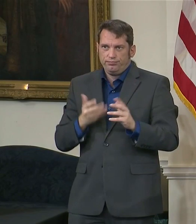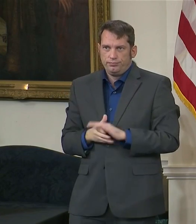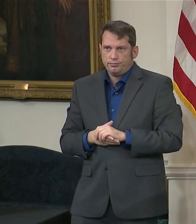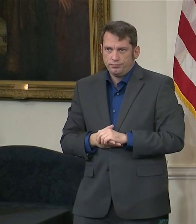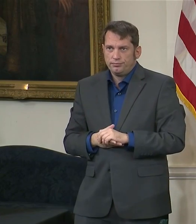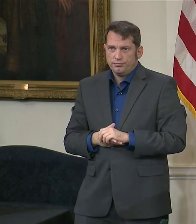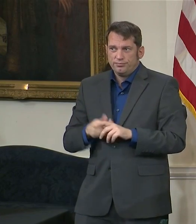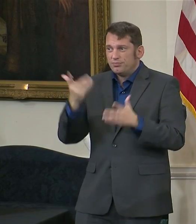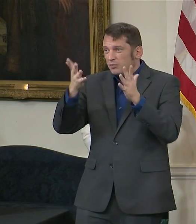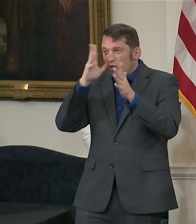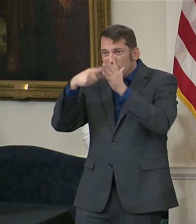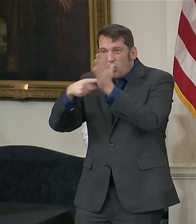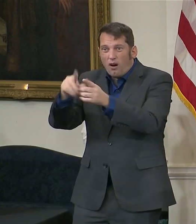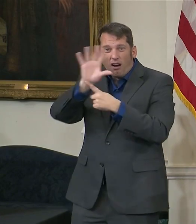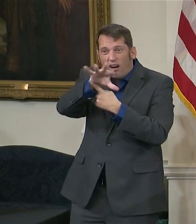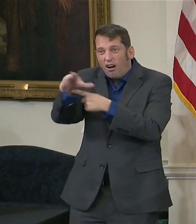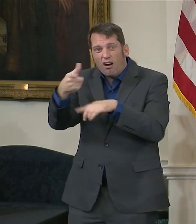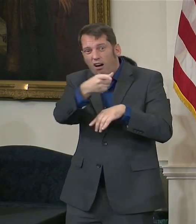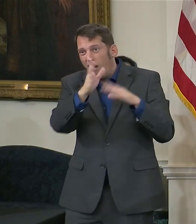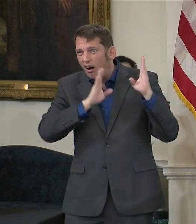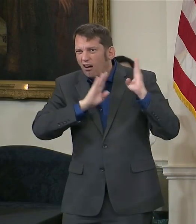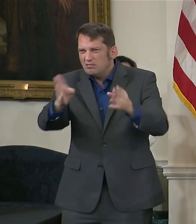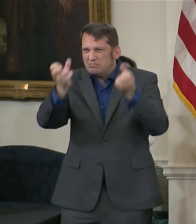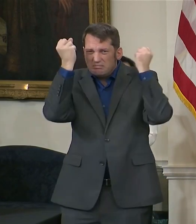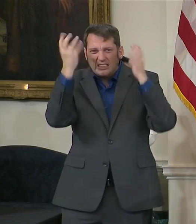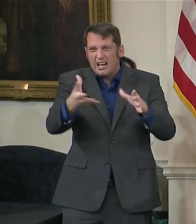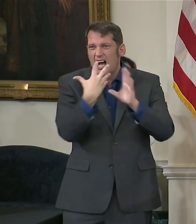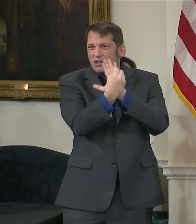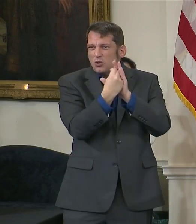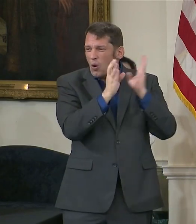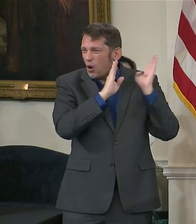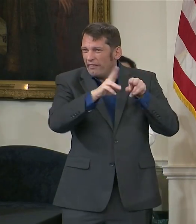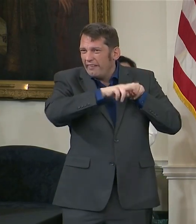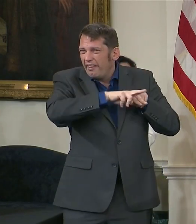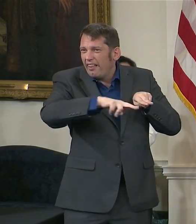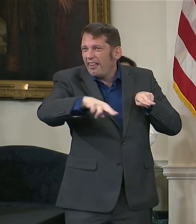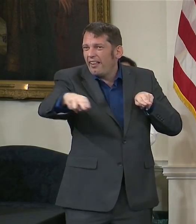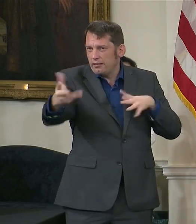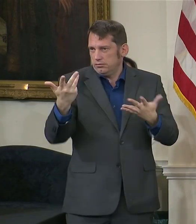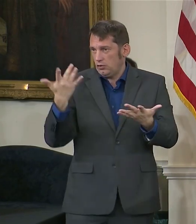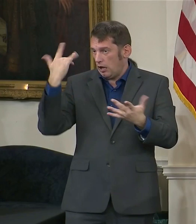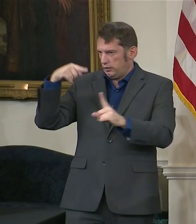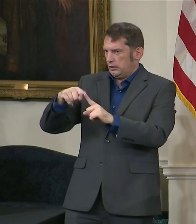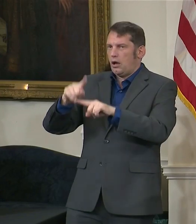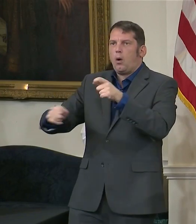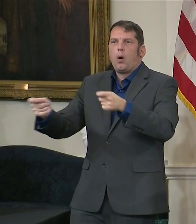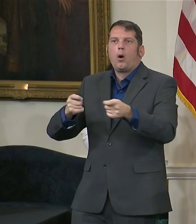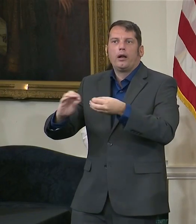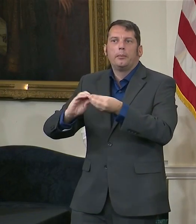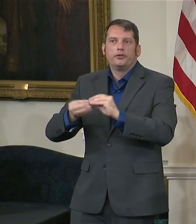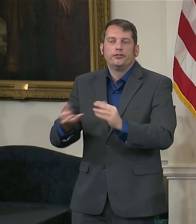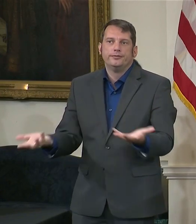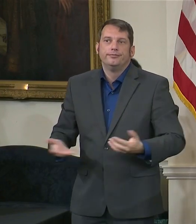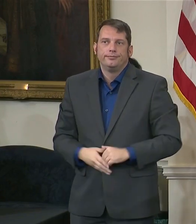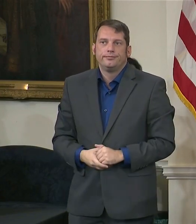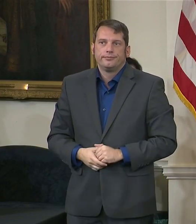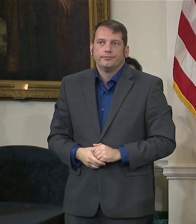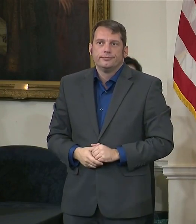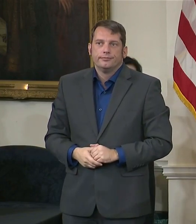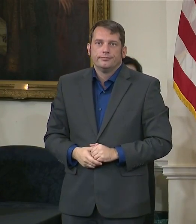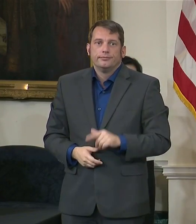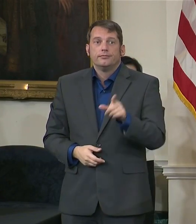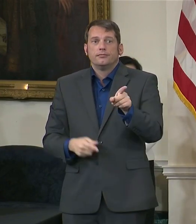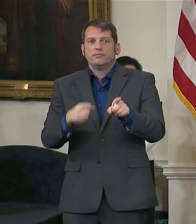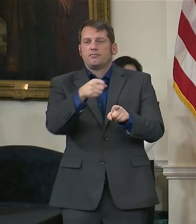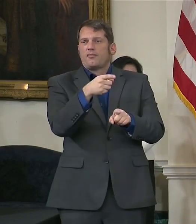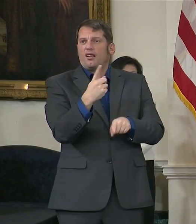to treat them. Governor, do you anticipate that there will be a need, given the increase in cases, that there will be a need to reopen some of the testing